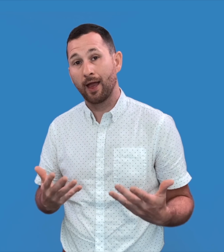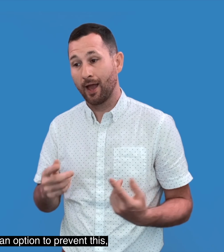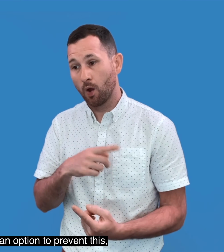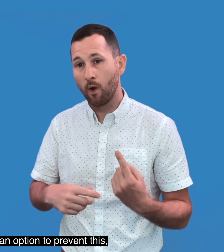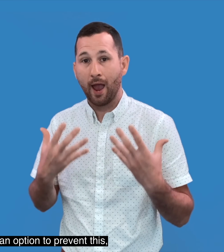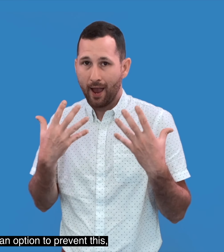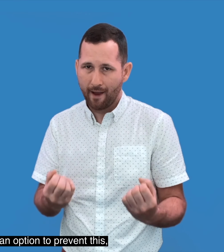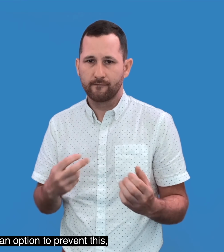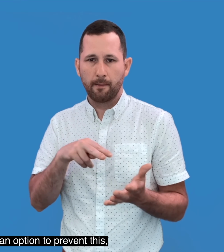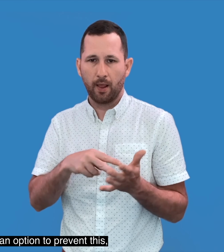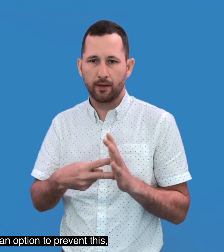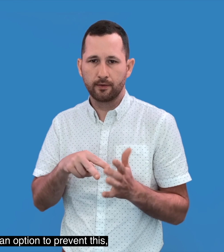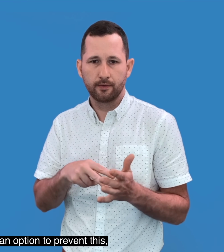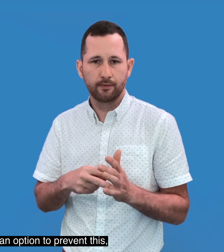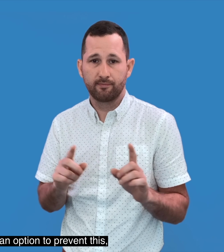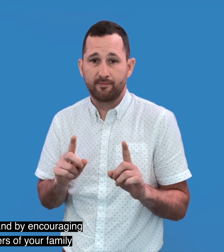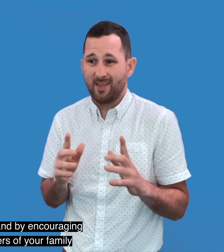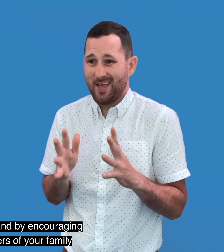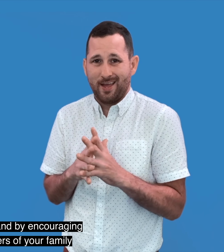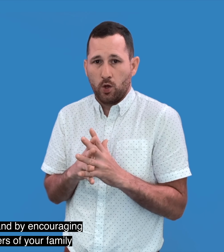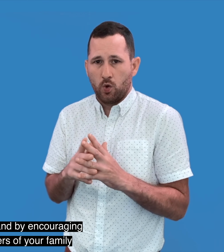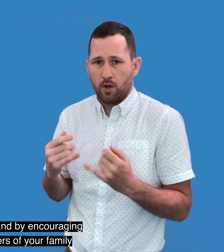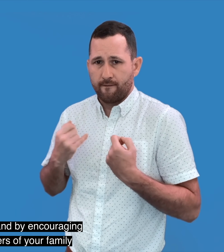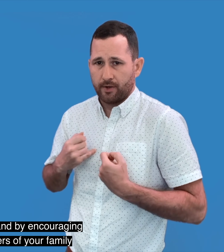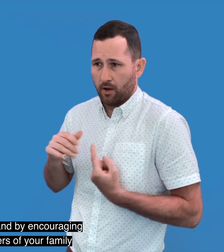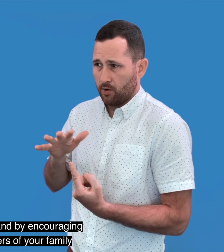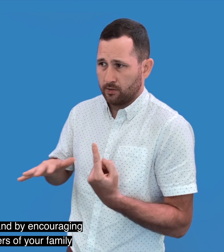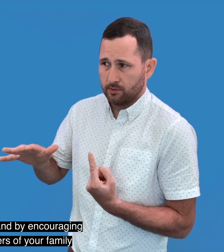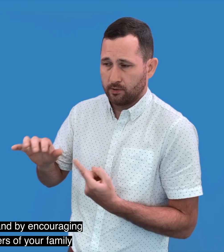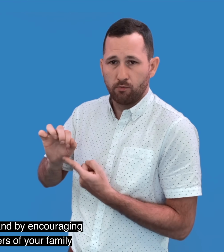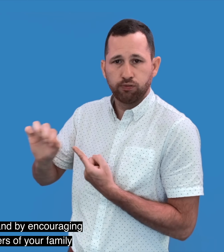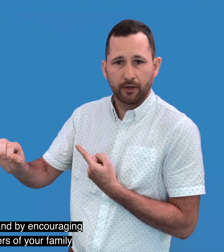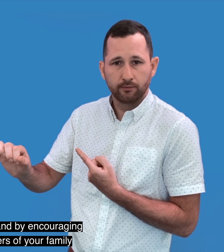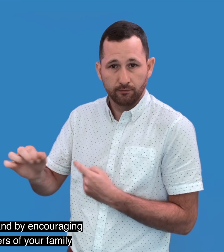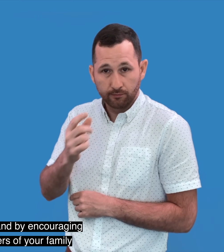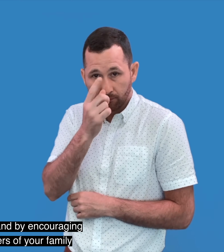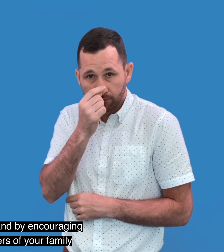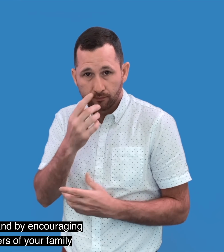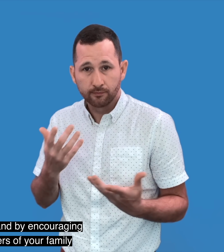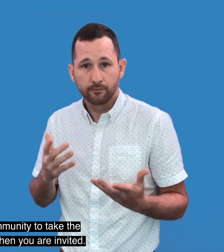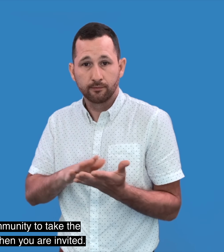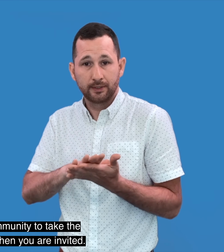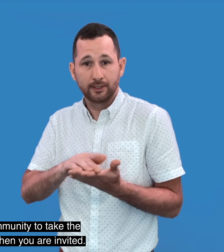We now have the option to prevent this for you, and by encouraging members of your family and